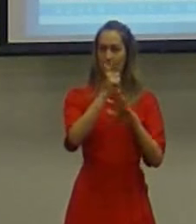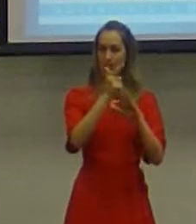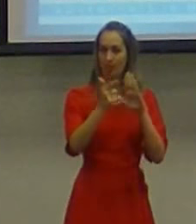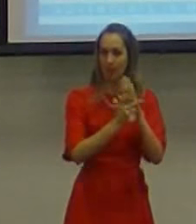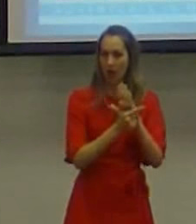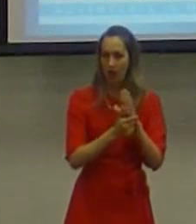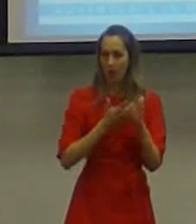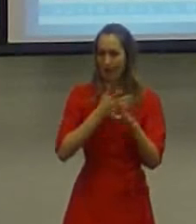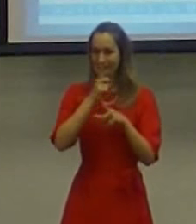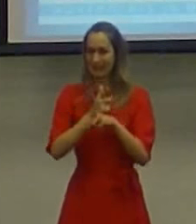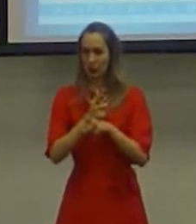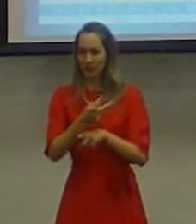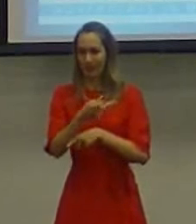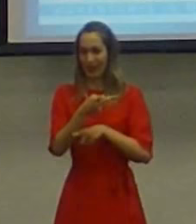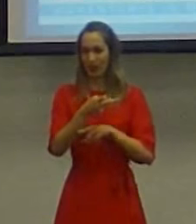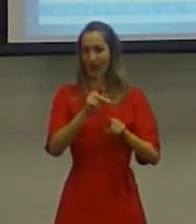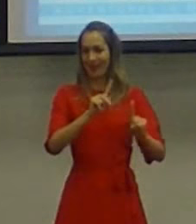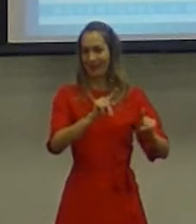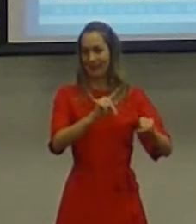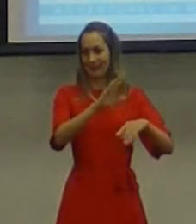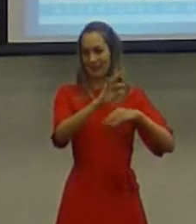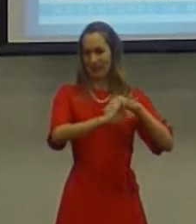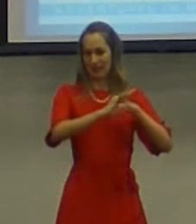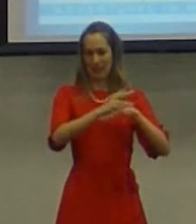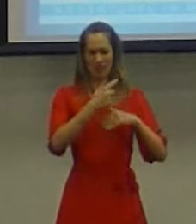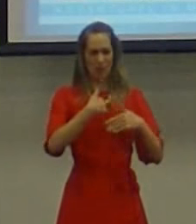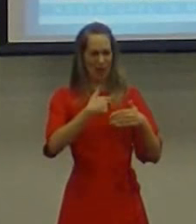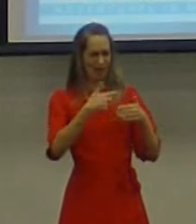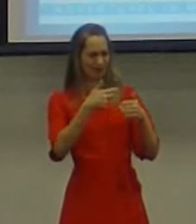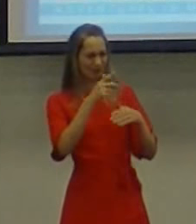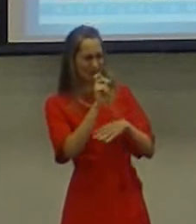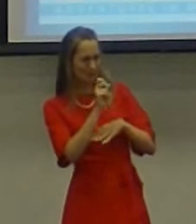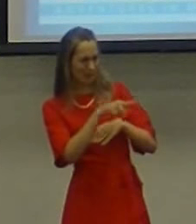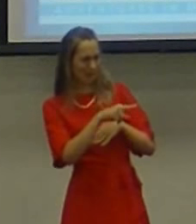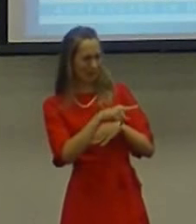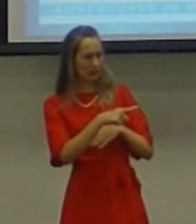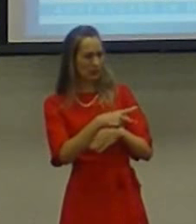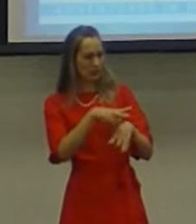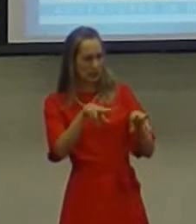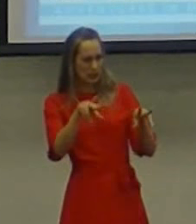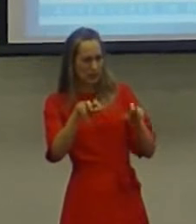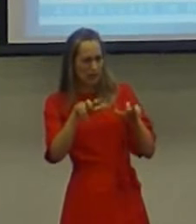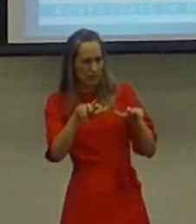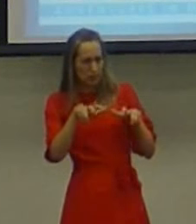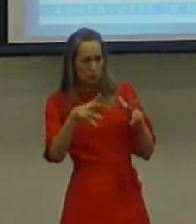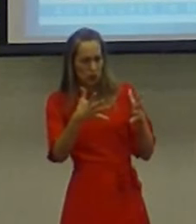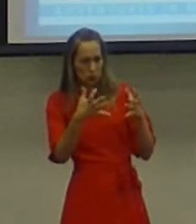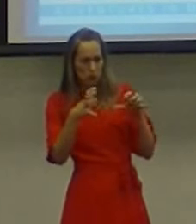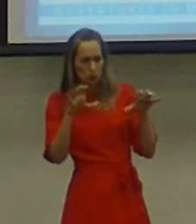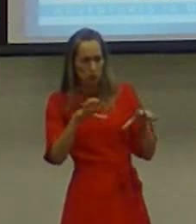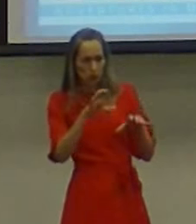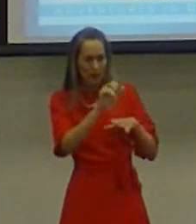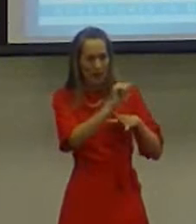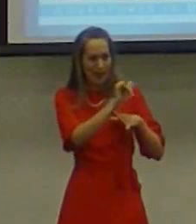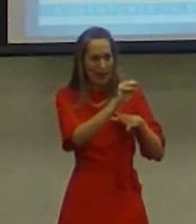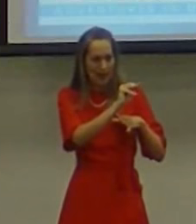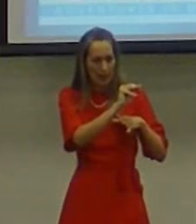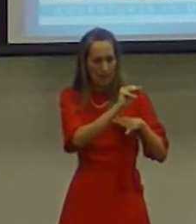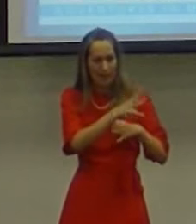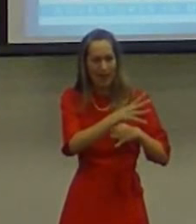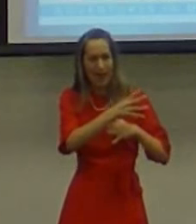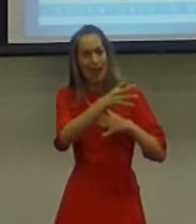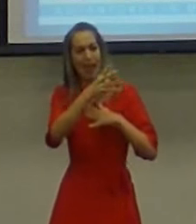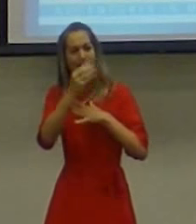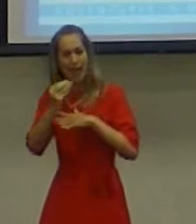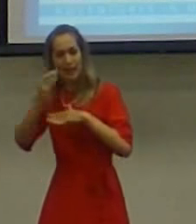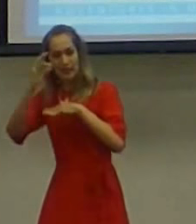Sunset, and I asked him, I was like, is it selfish to want to do AIM and